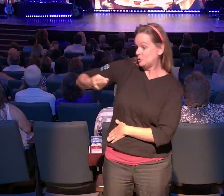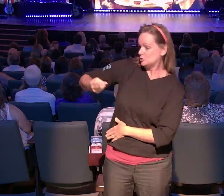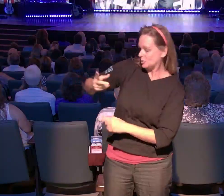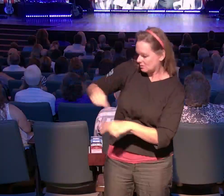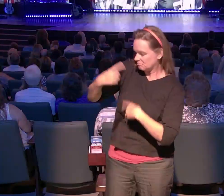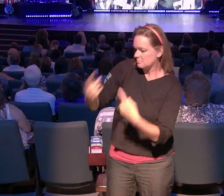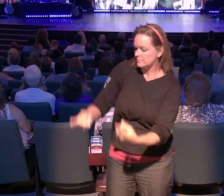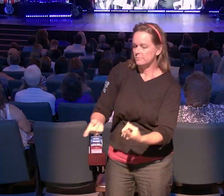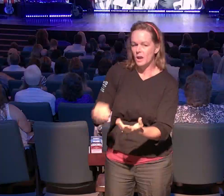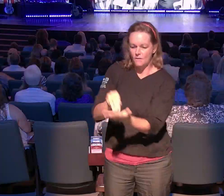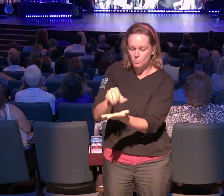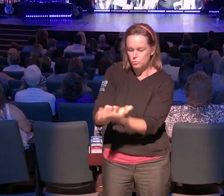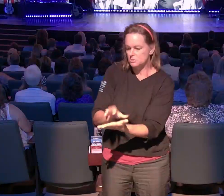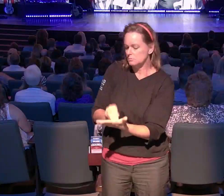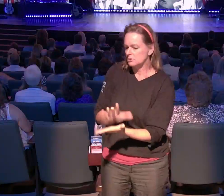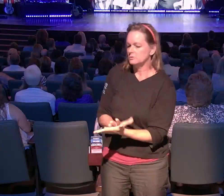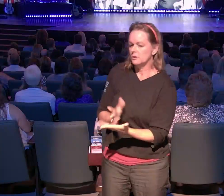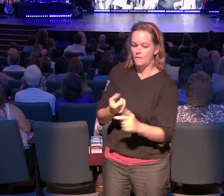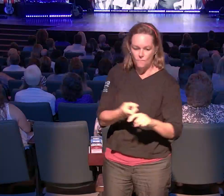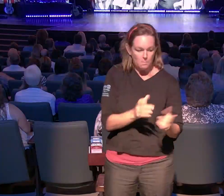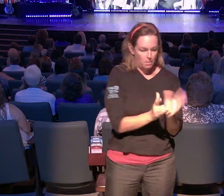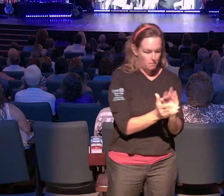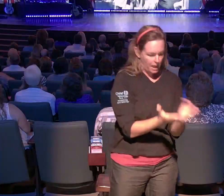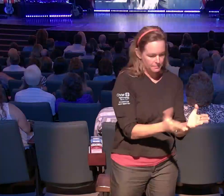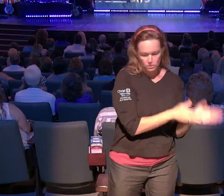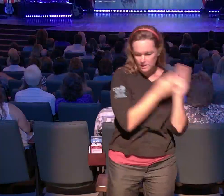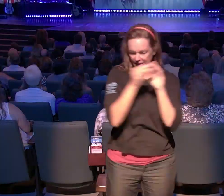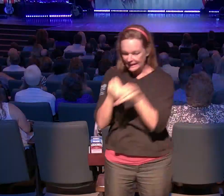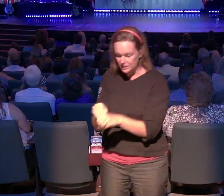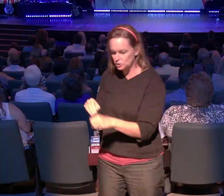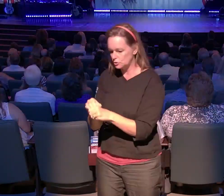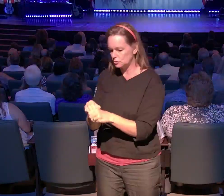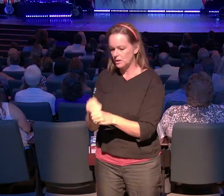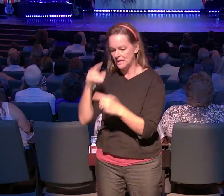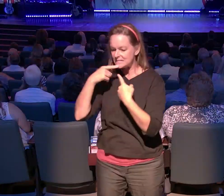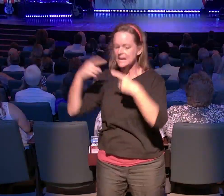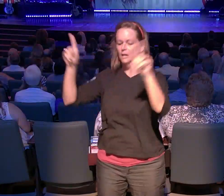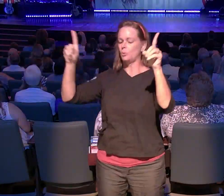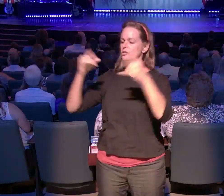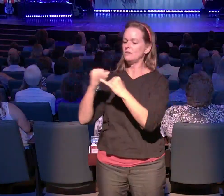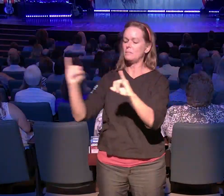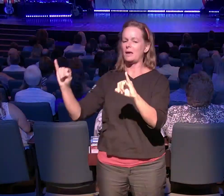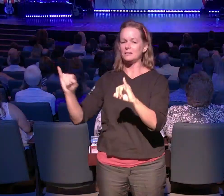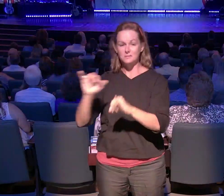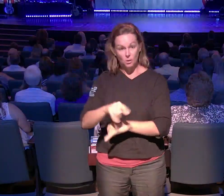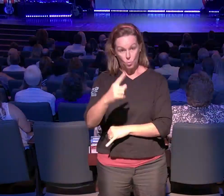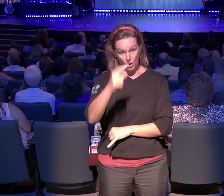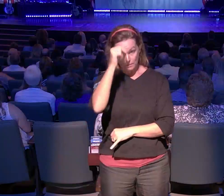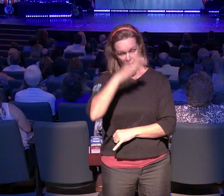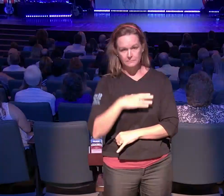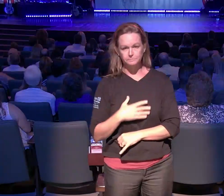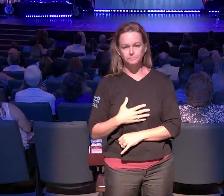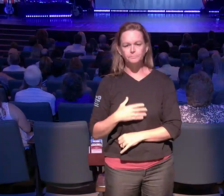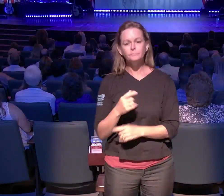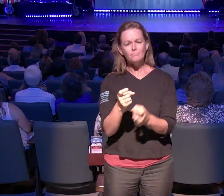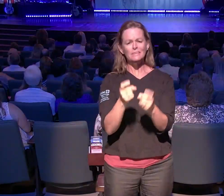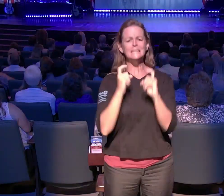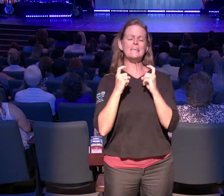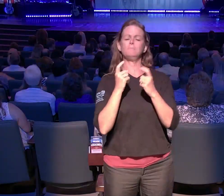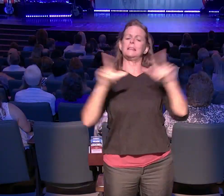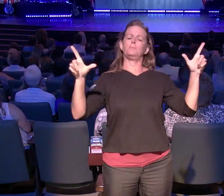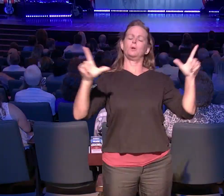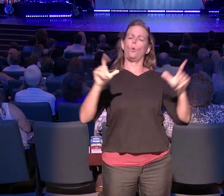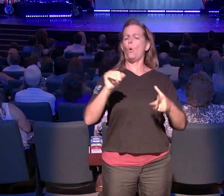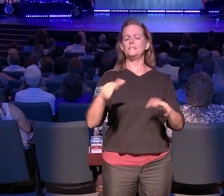would be governed by the principles from God's word. In fact, it was Patrick Henry, the man that was noted for shouting, "Give me liberty or give